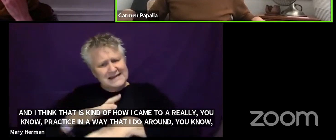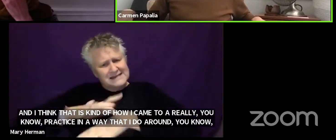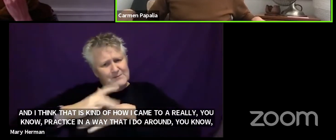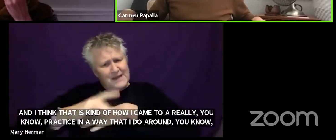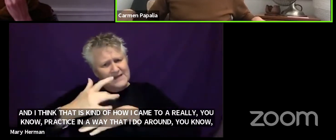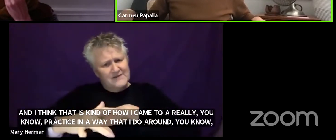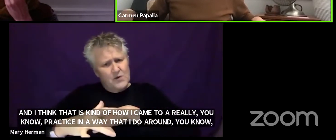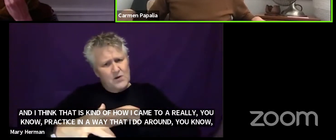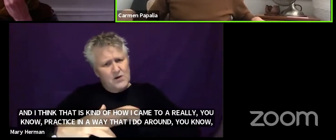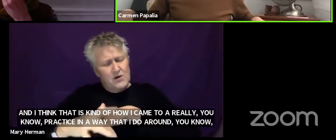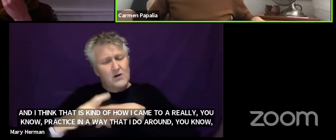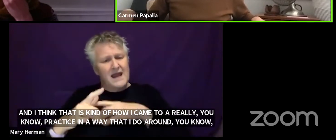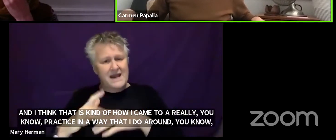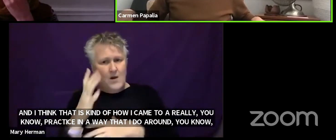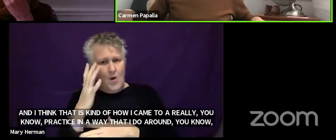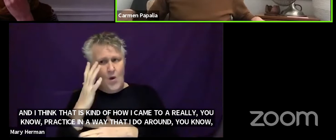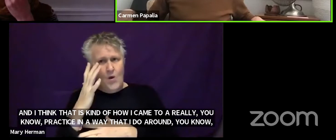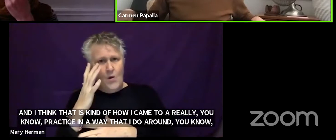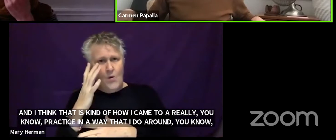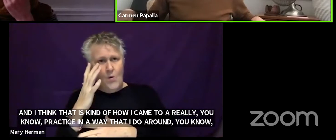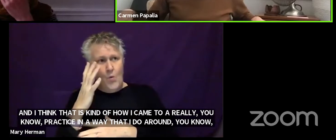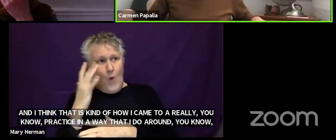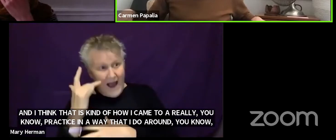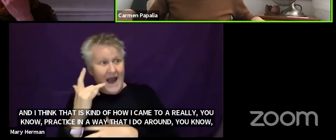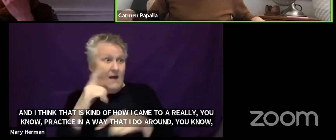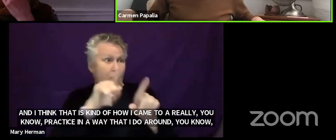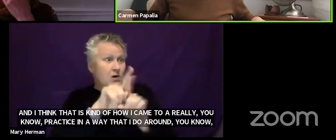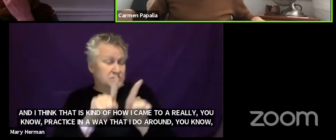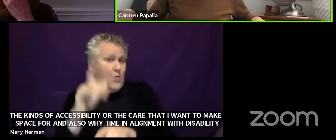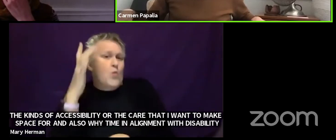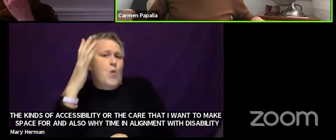with disability justice as a movement and a set of principles.